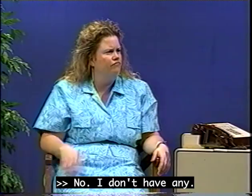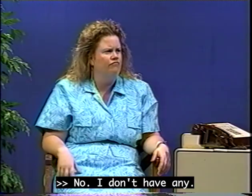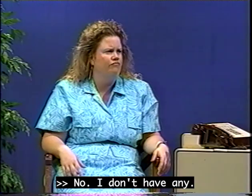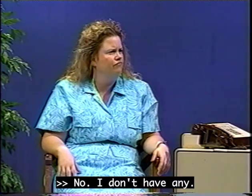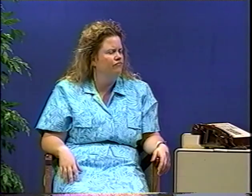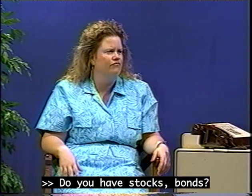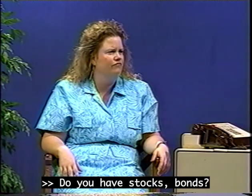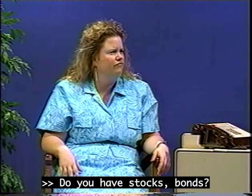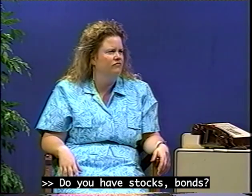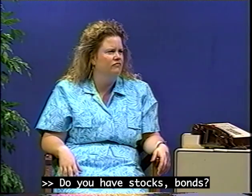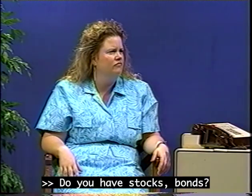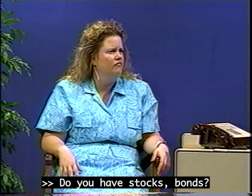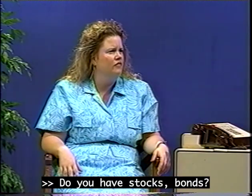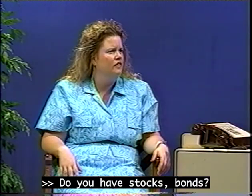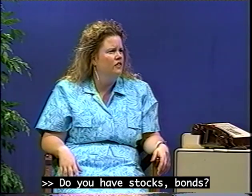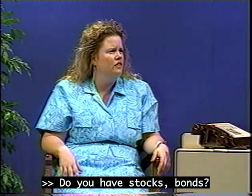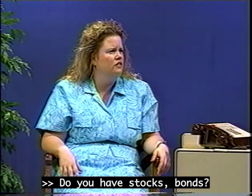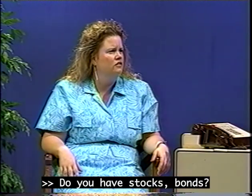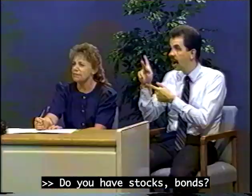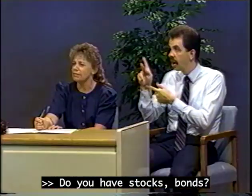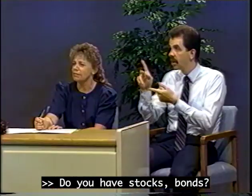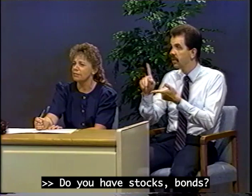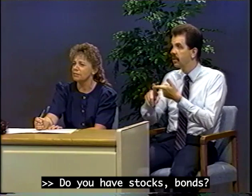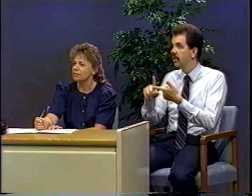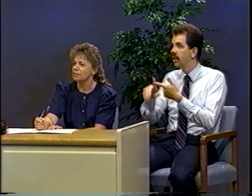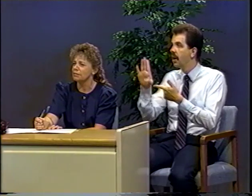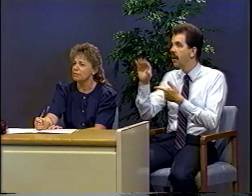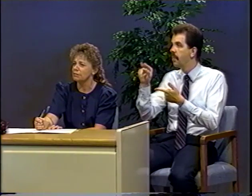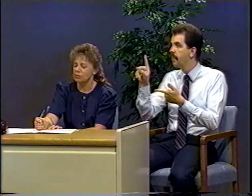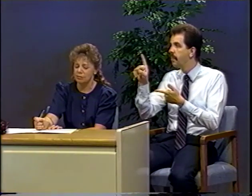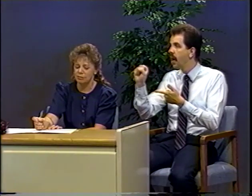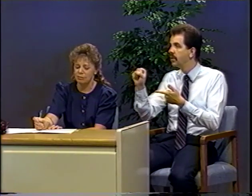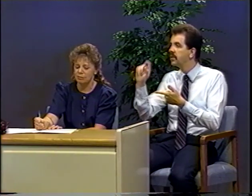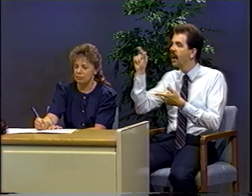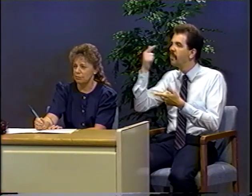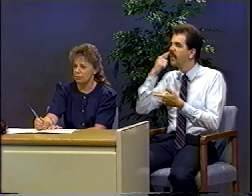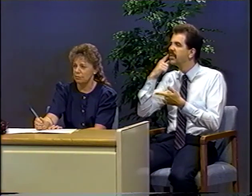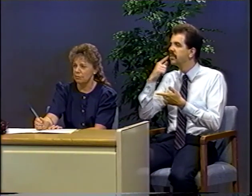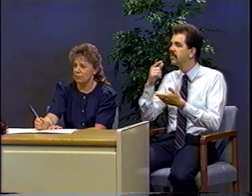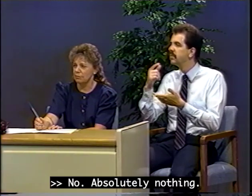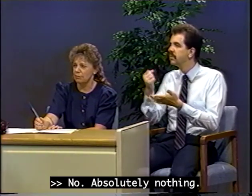No. Do you have stocks, bonds?